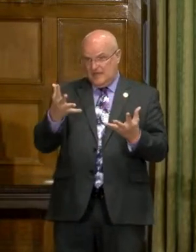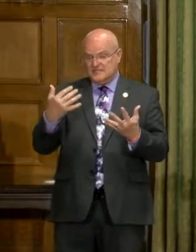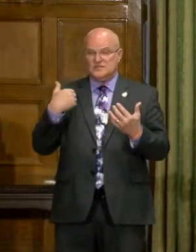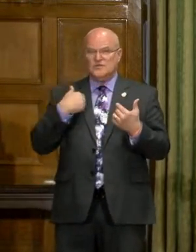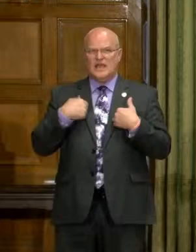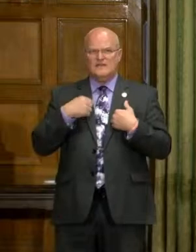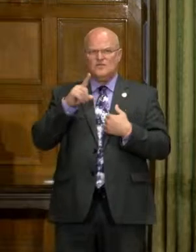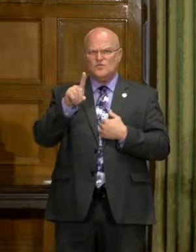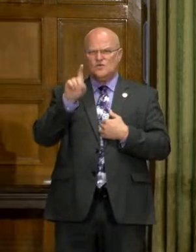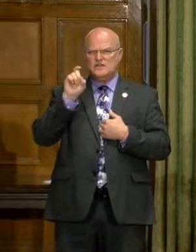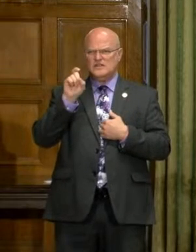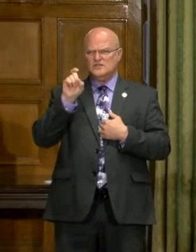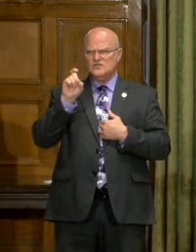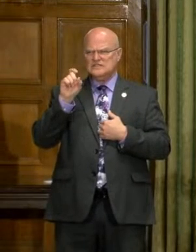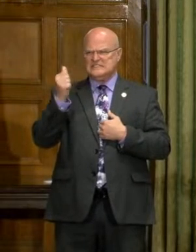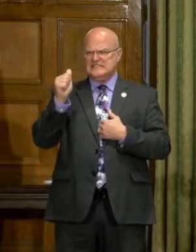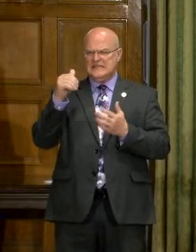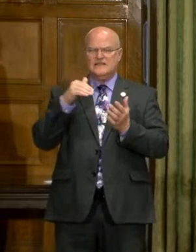we had, I believe,